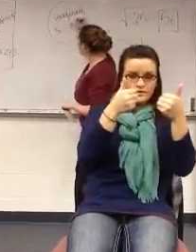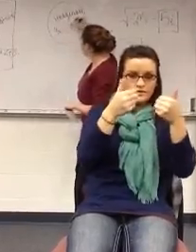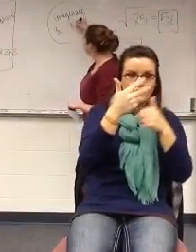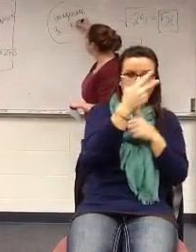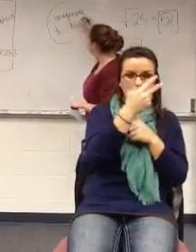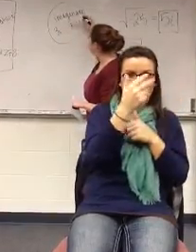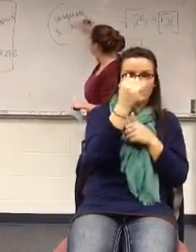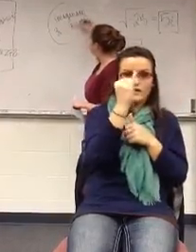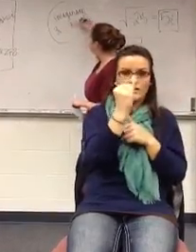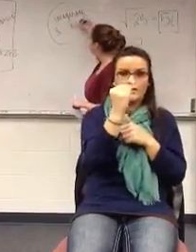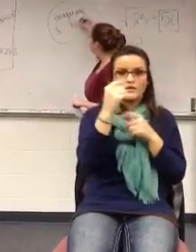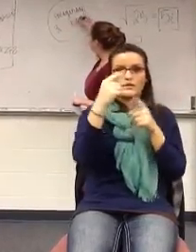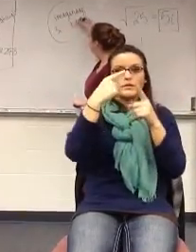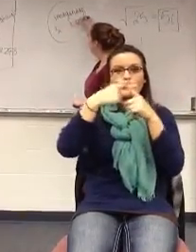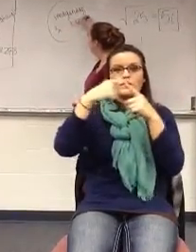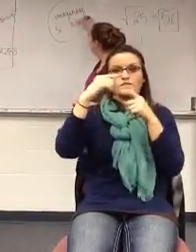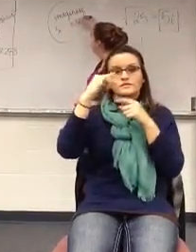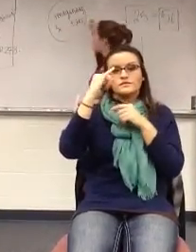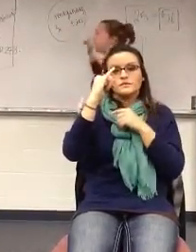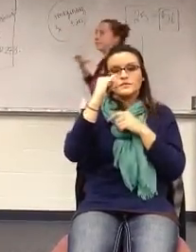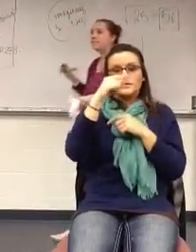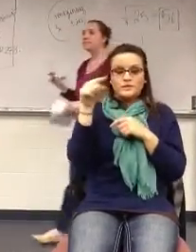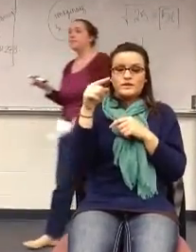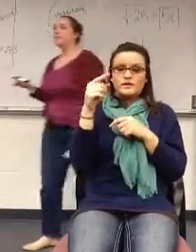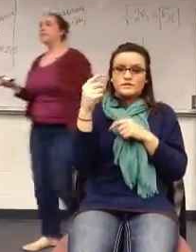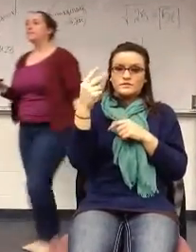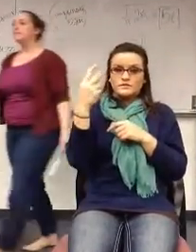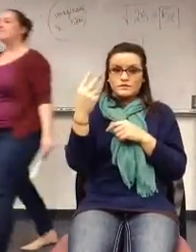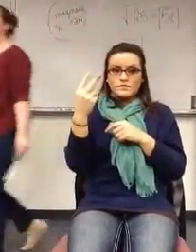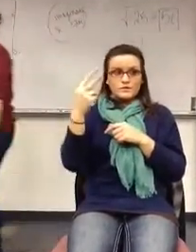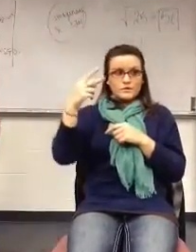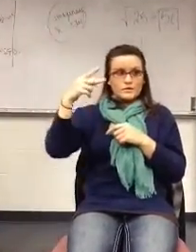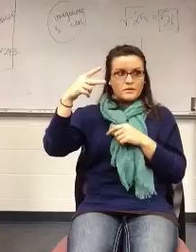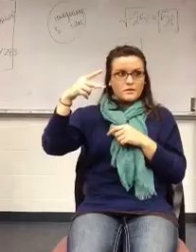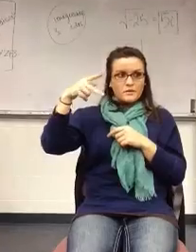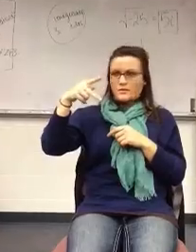minus 2 pi I. What? Pi?